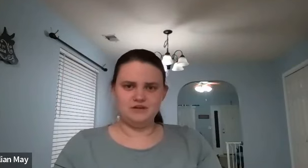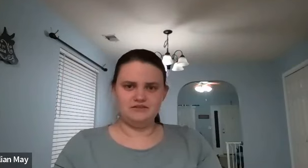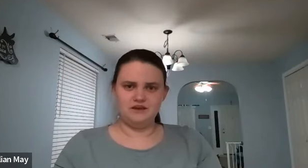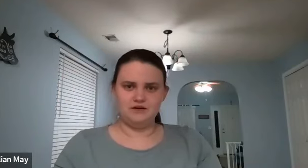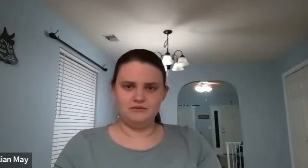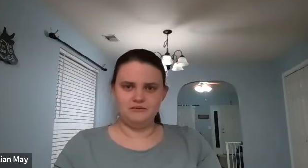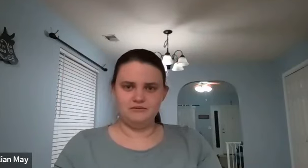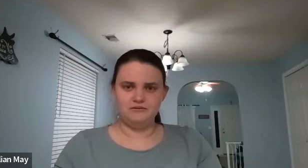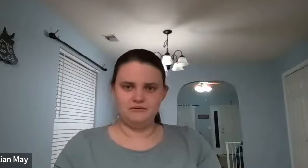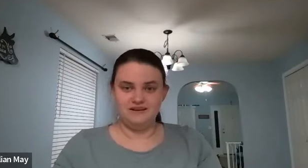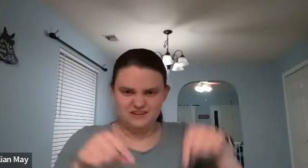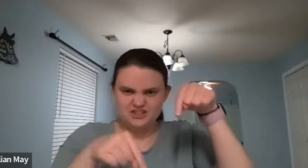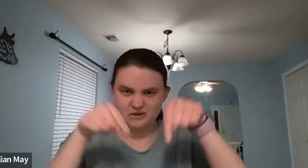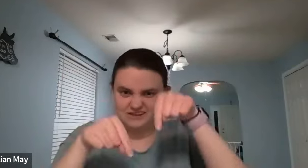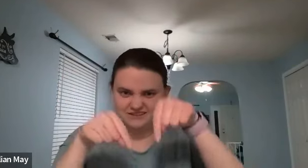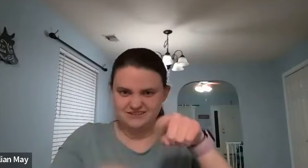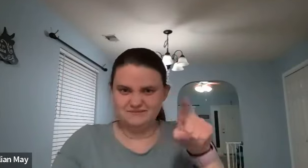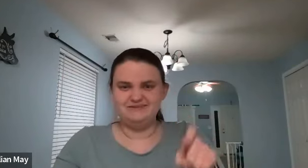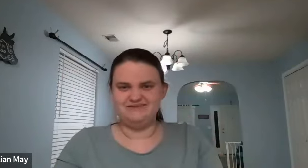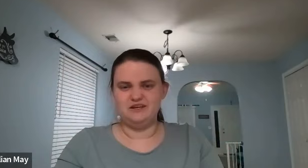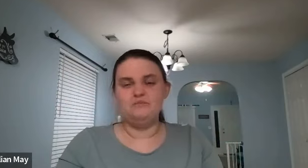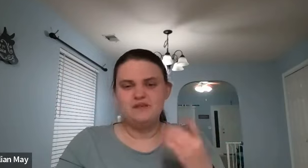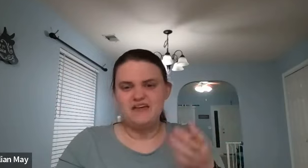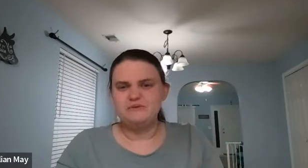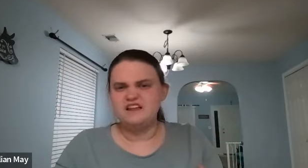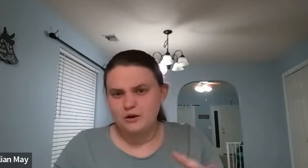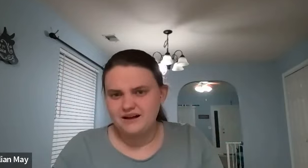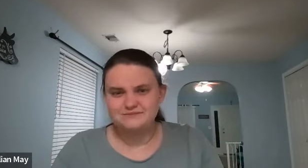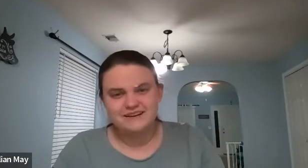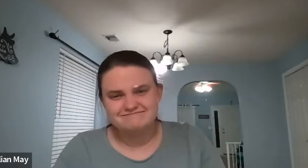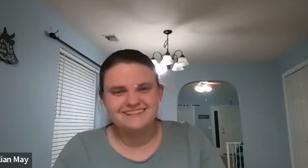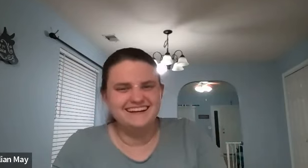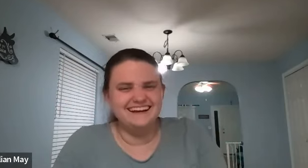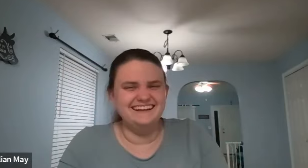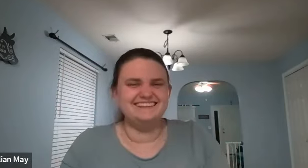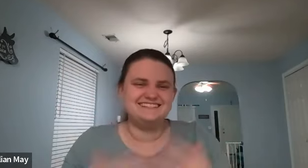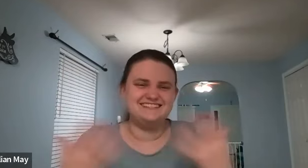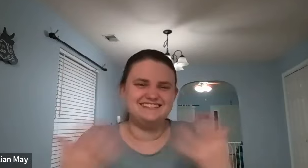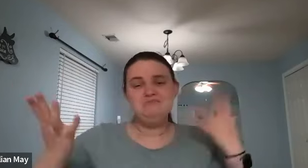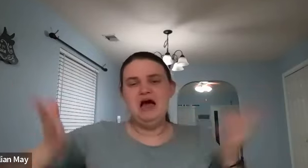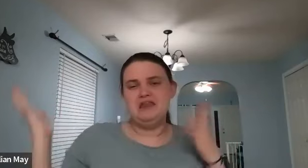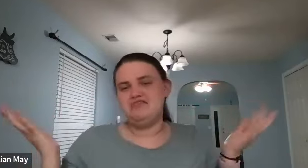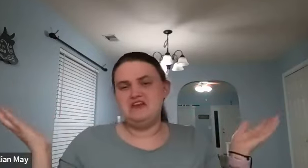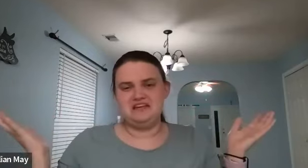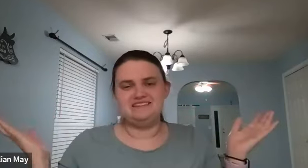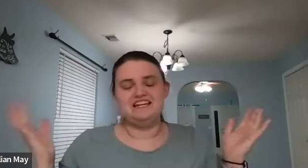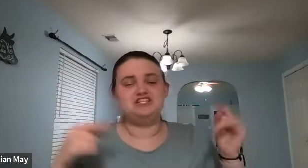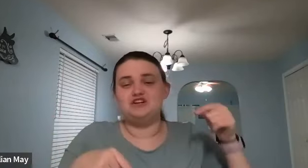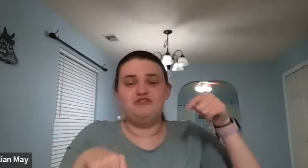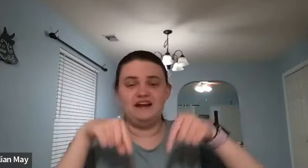and they just go heels. I'm like, They go, and they'll be like, our boss. I'm like, So nothing against it. It's just so funny.